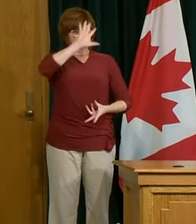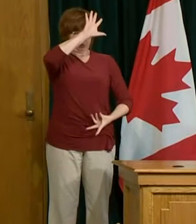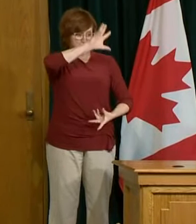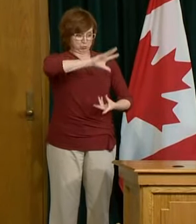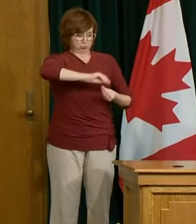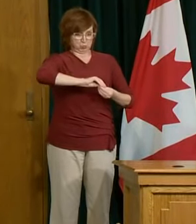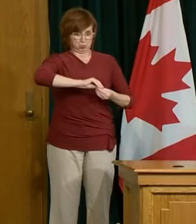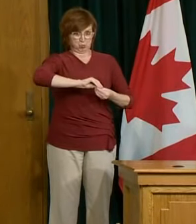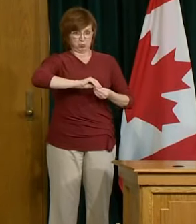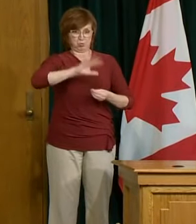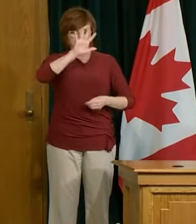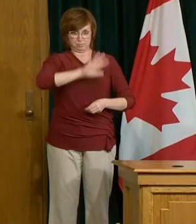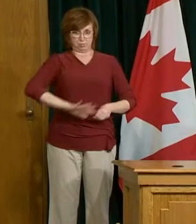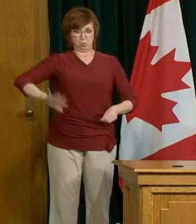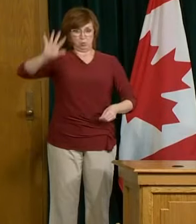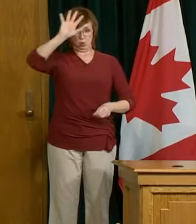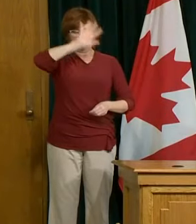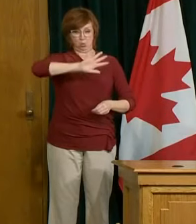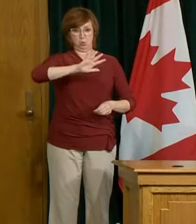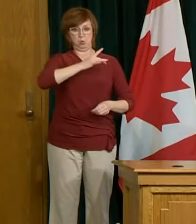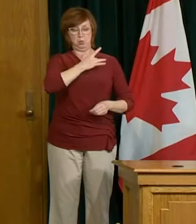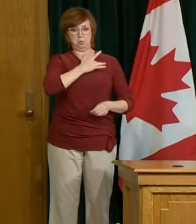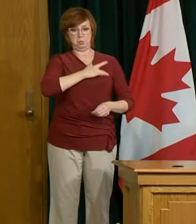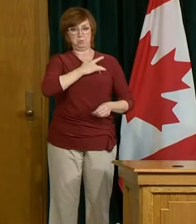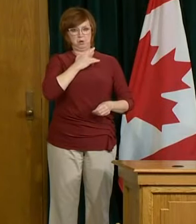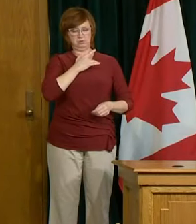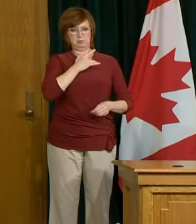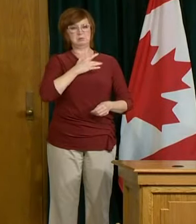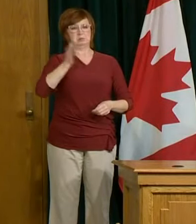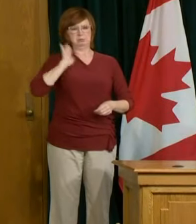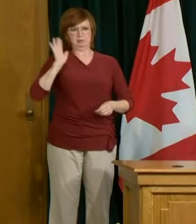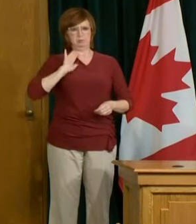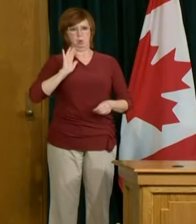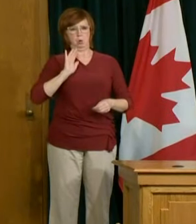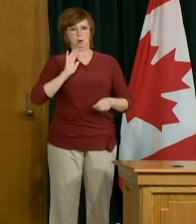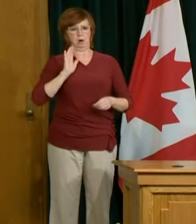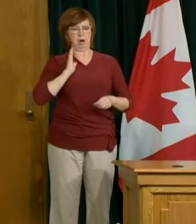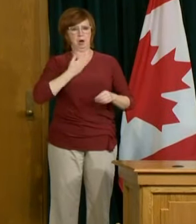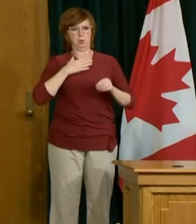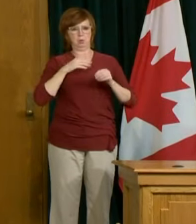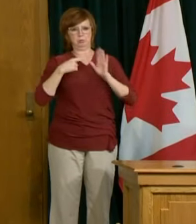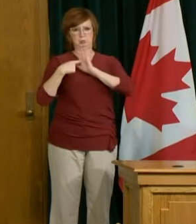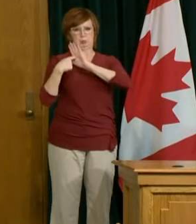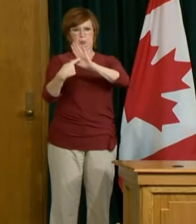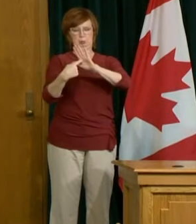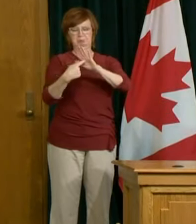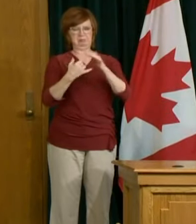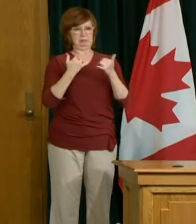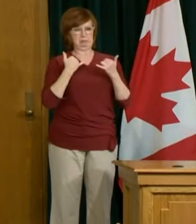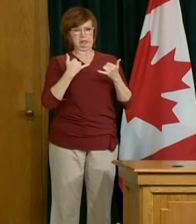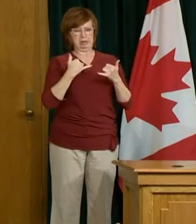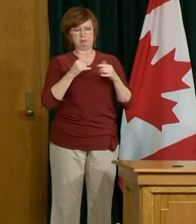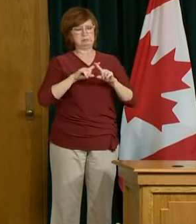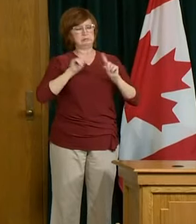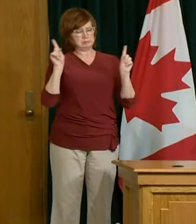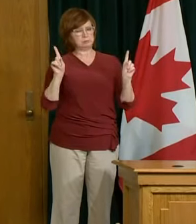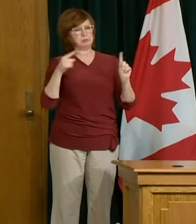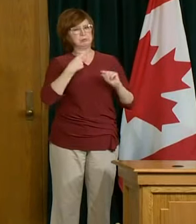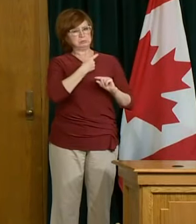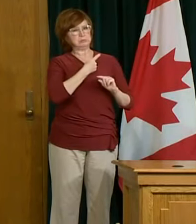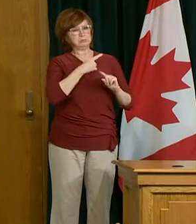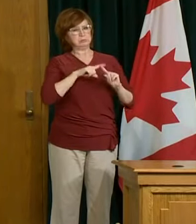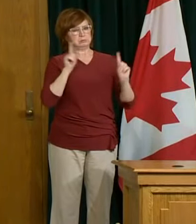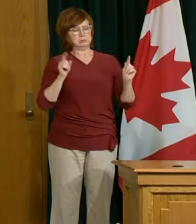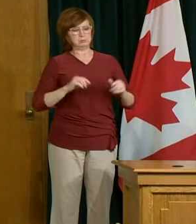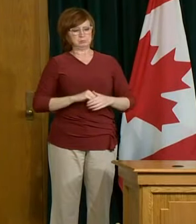we've changed it to show the same thing that was also reflected in the earlier two, the map and